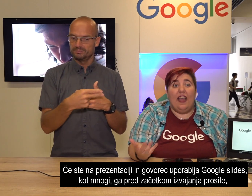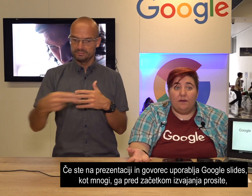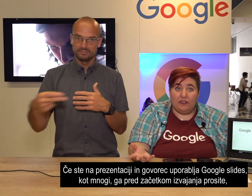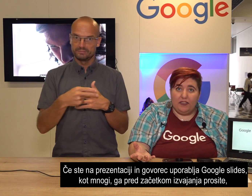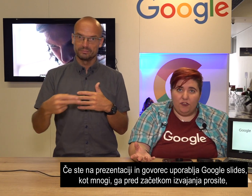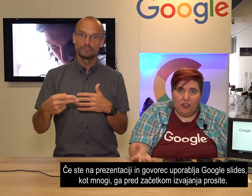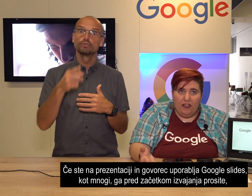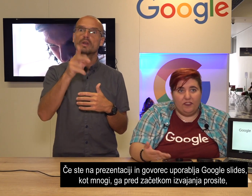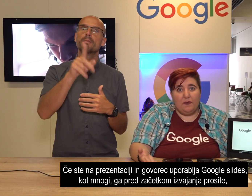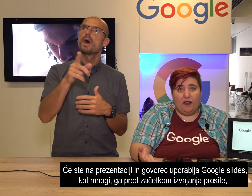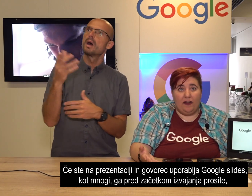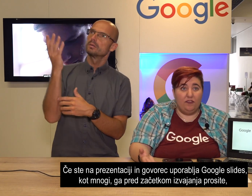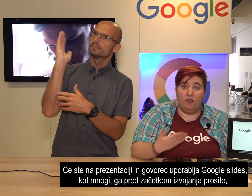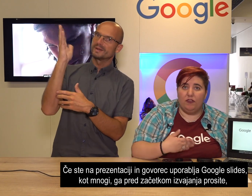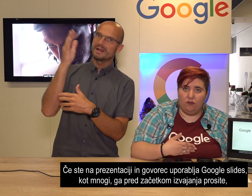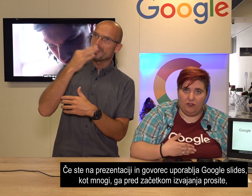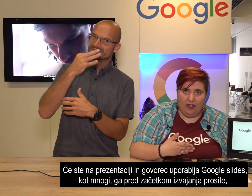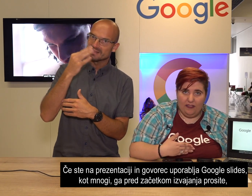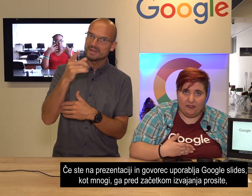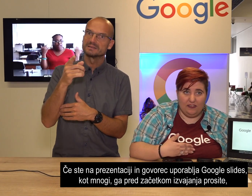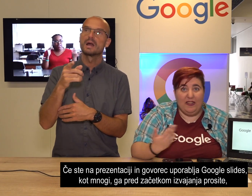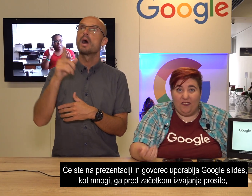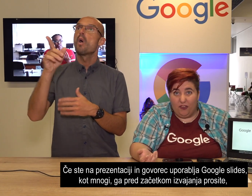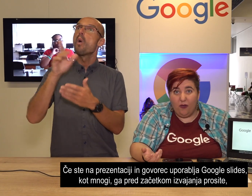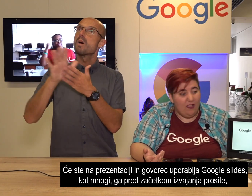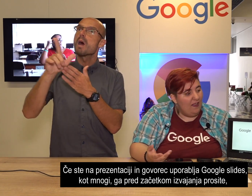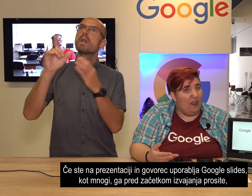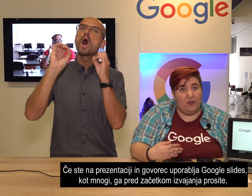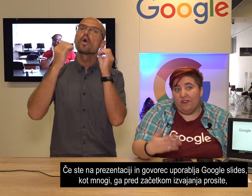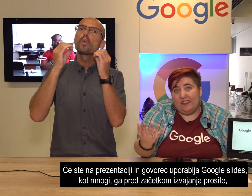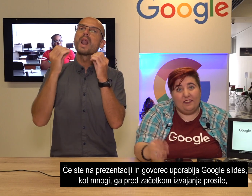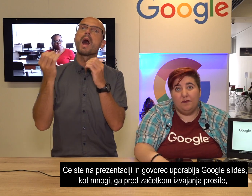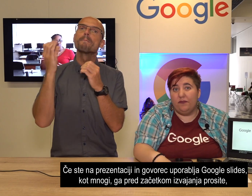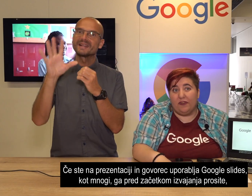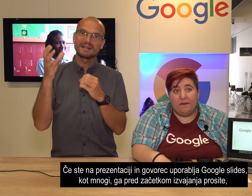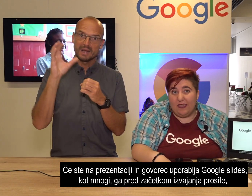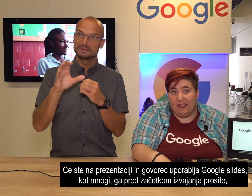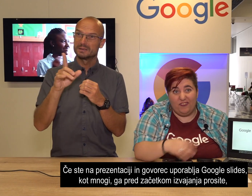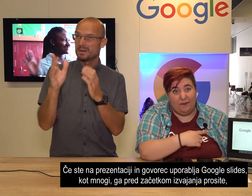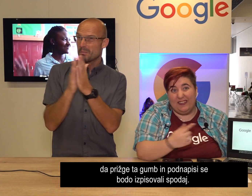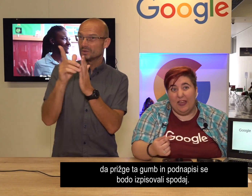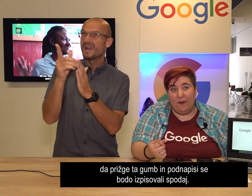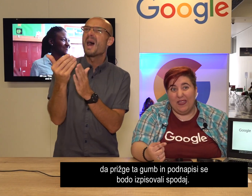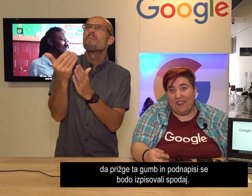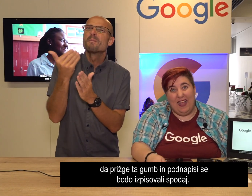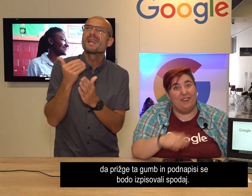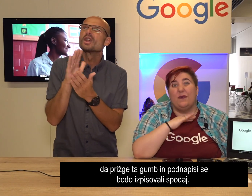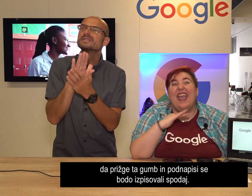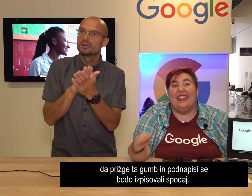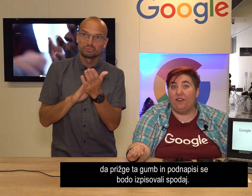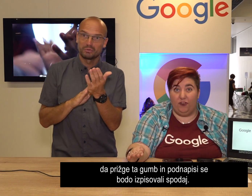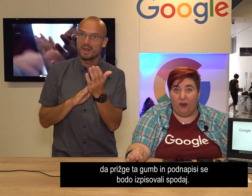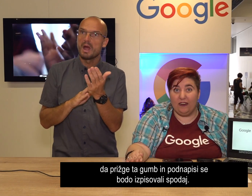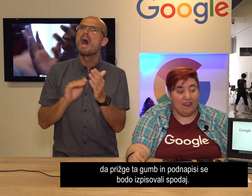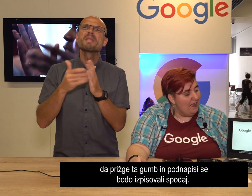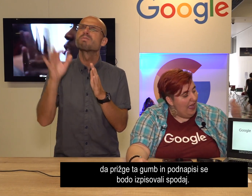So if you're at a presentation and the speaker is using Google Slides, as many do, you can just ask them before they begin to just press that button. They don't have to do